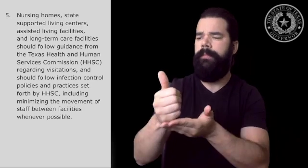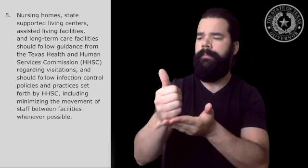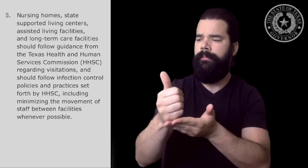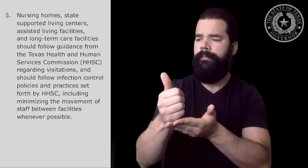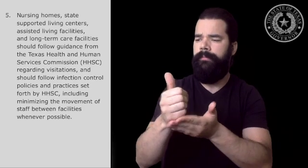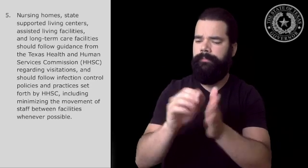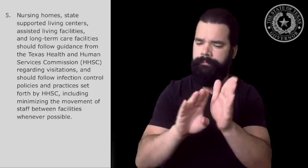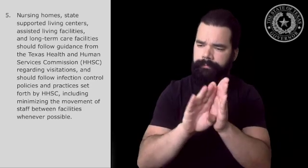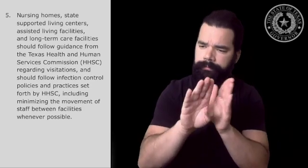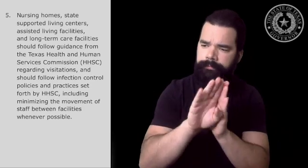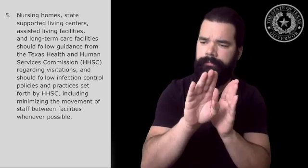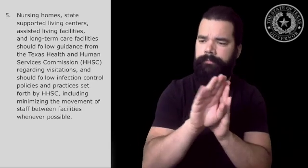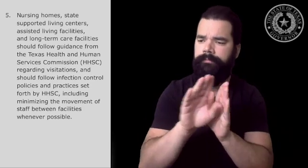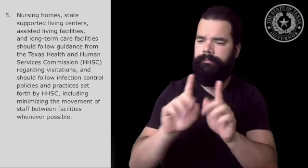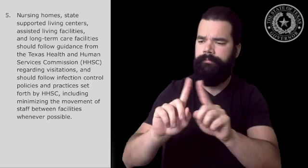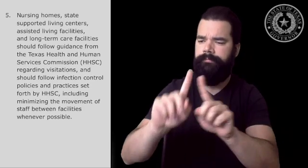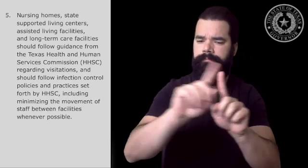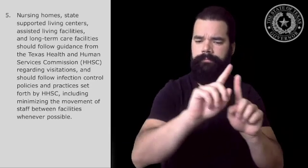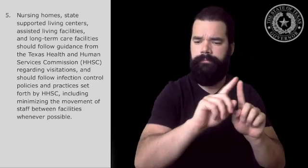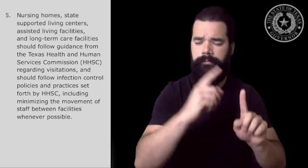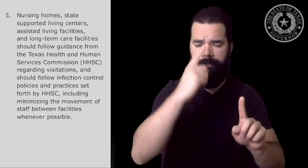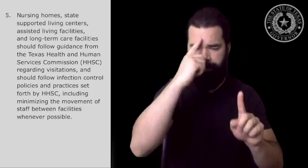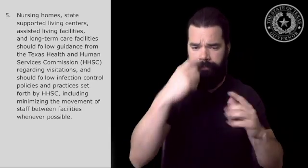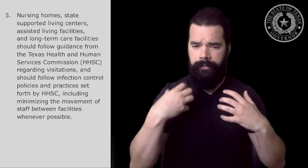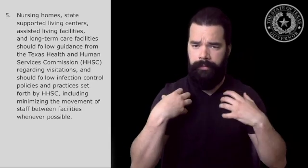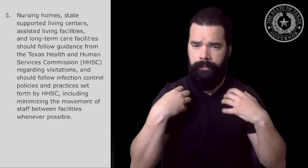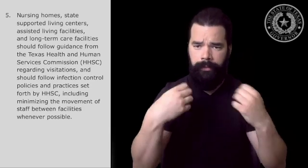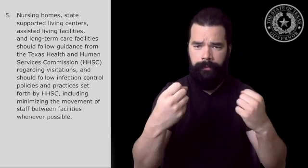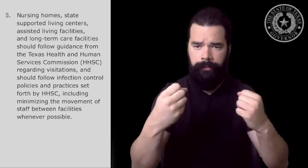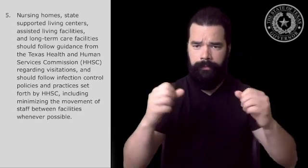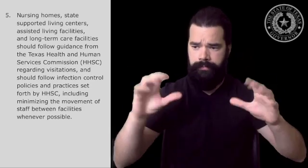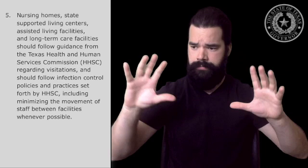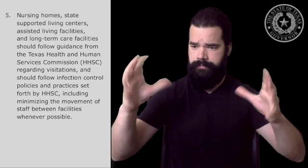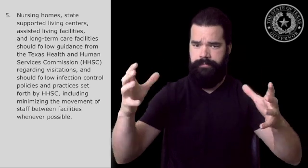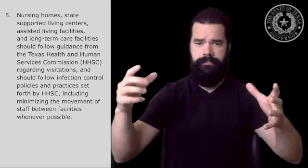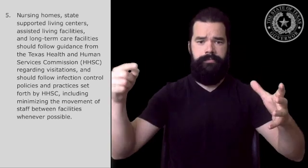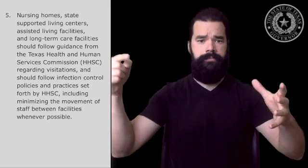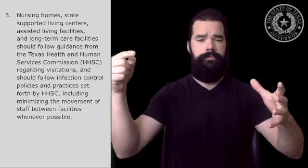the movement of staff between facilities whenever possible.